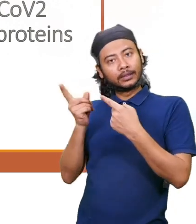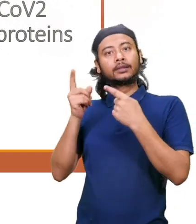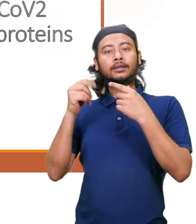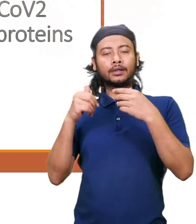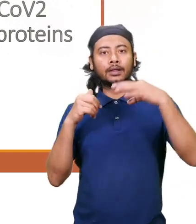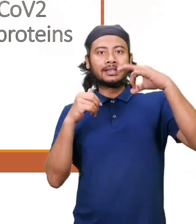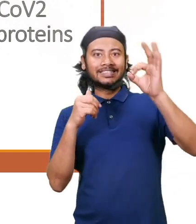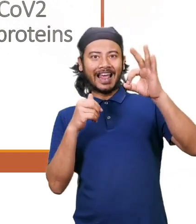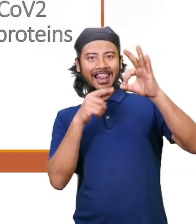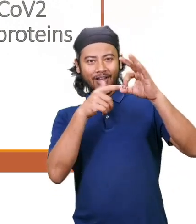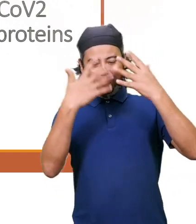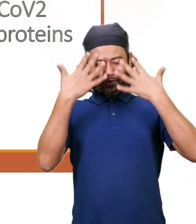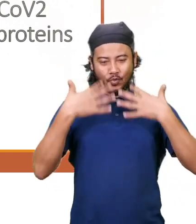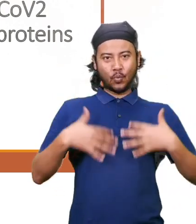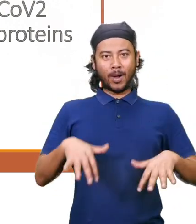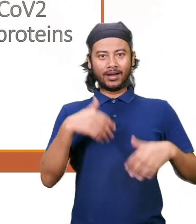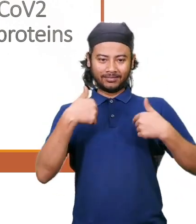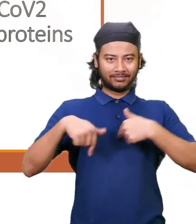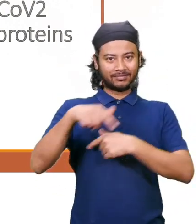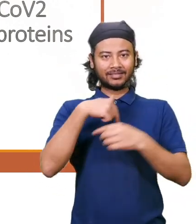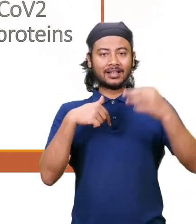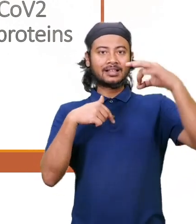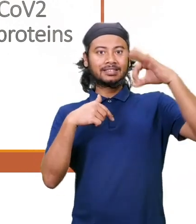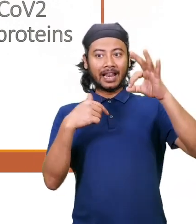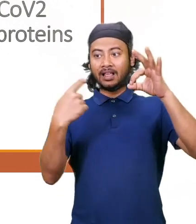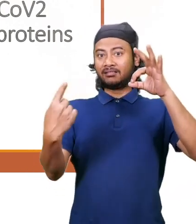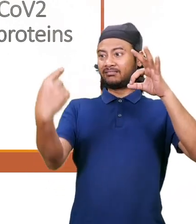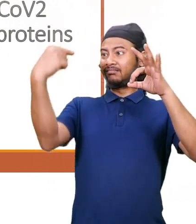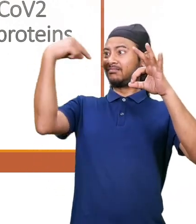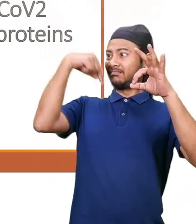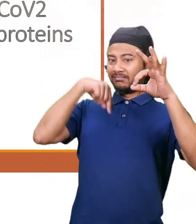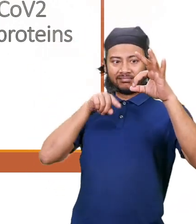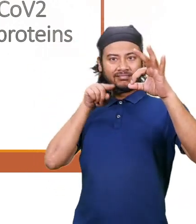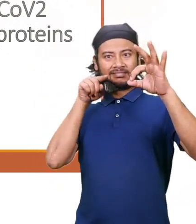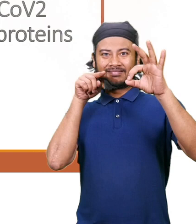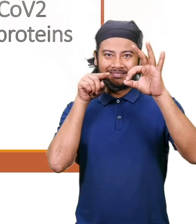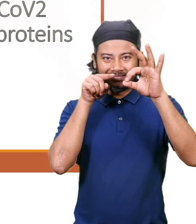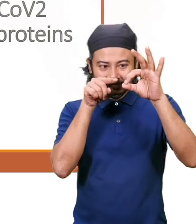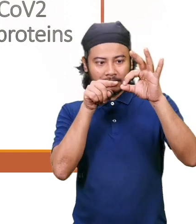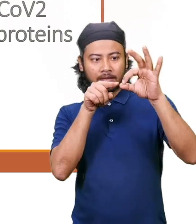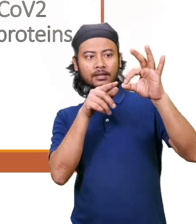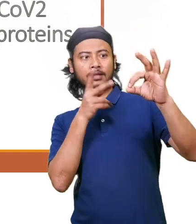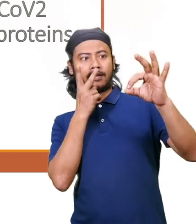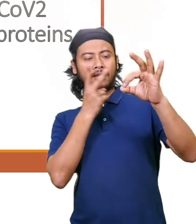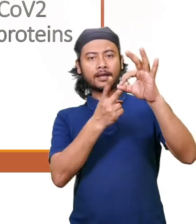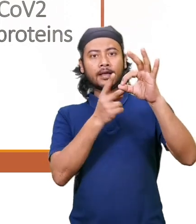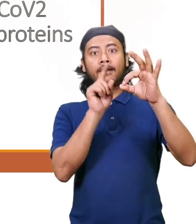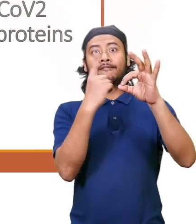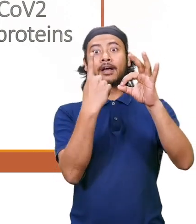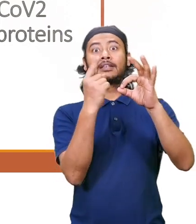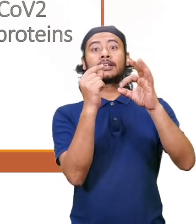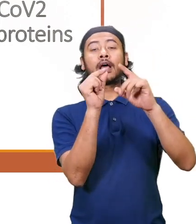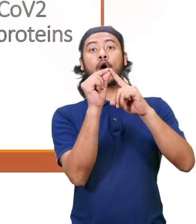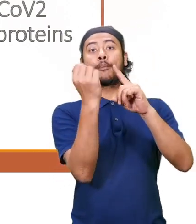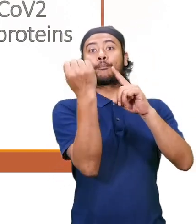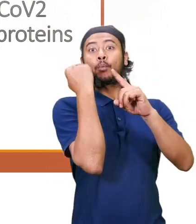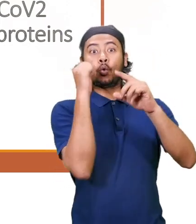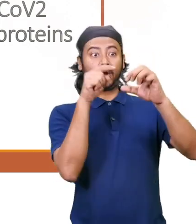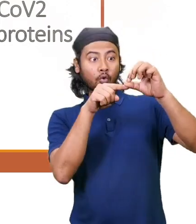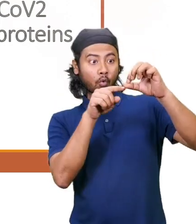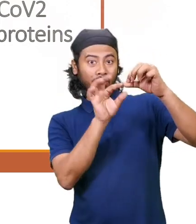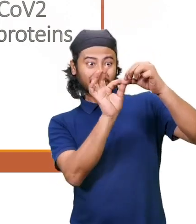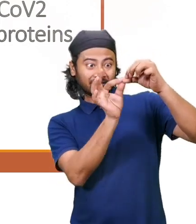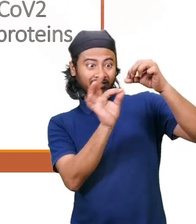And viruses, as shown in this figure, enters the host cells by uh,